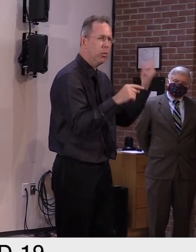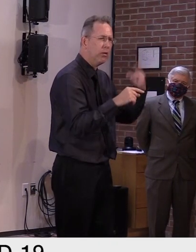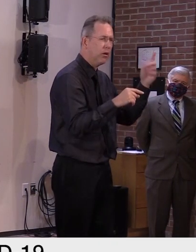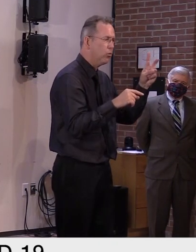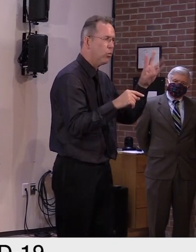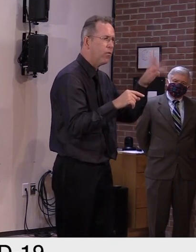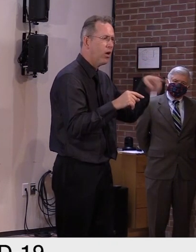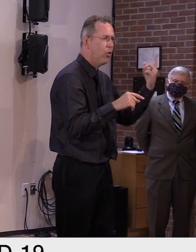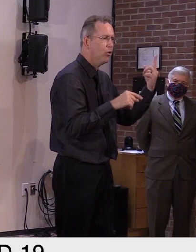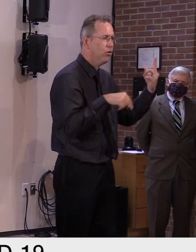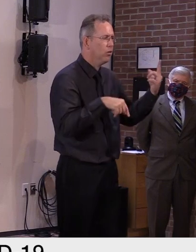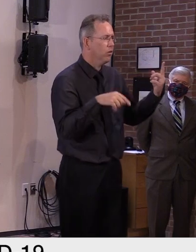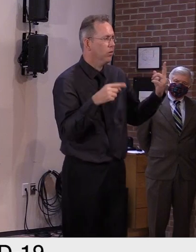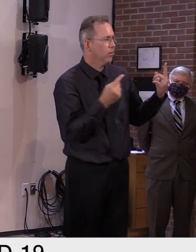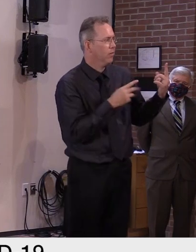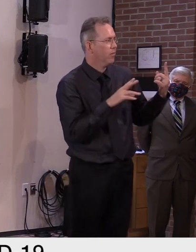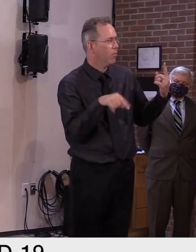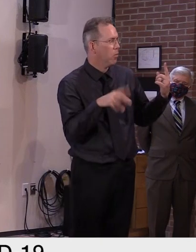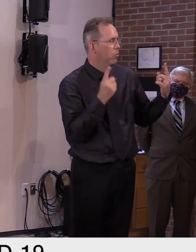Julie Sherman. Thank you.